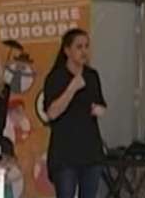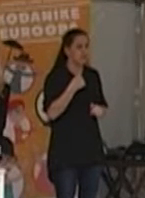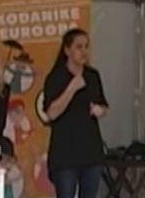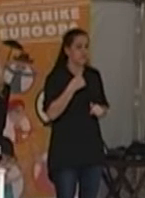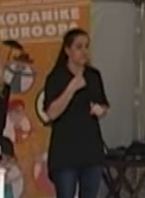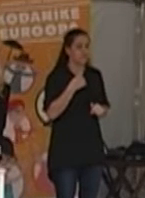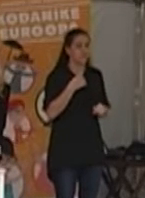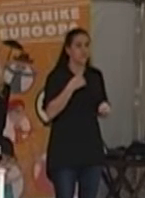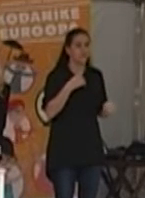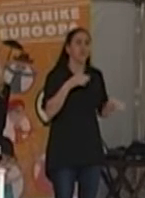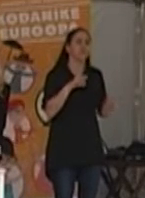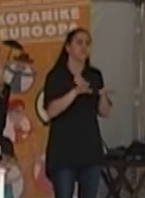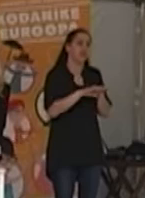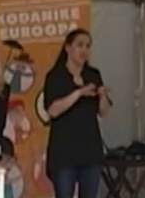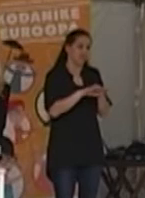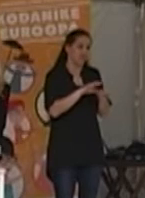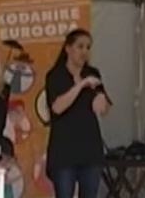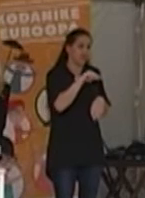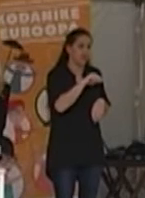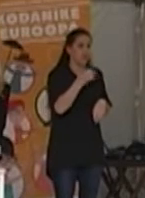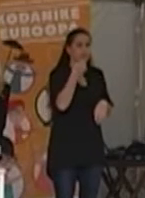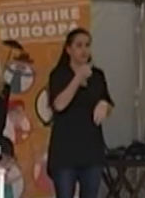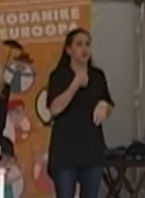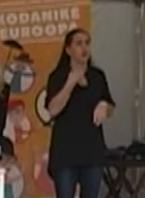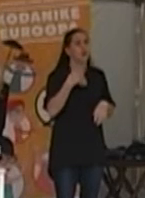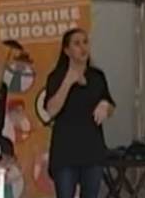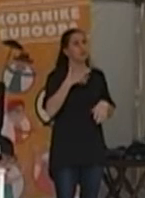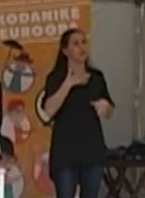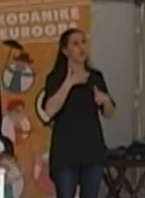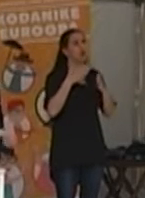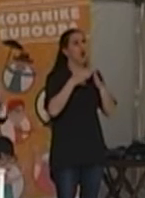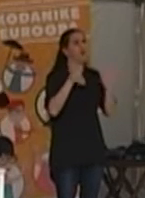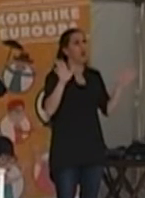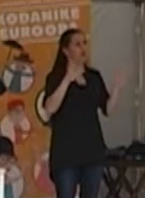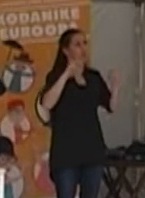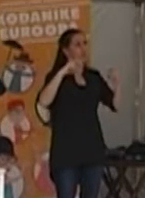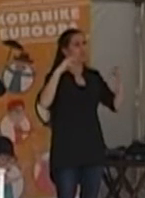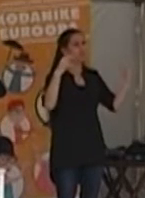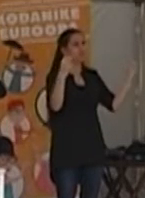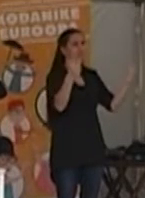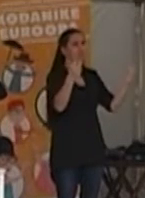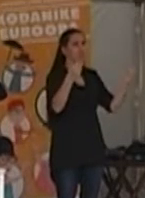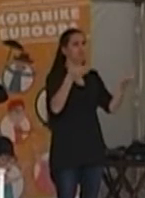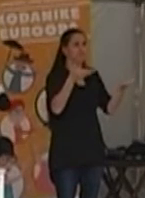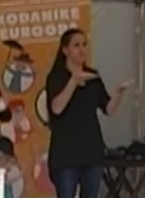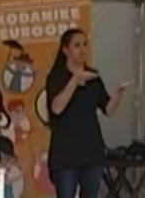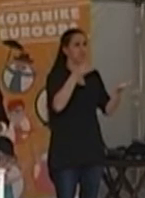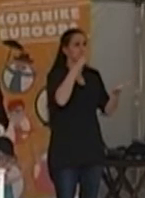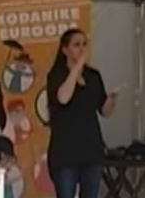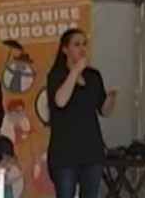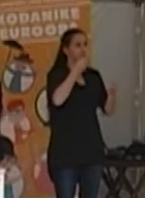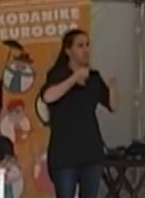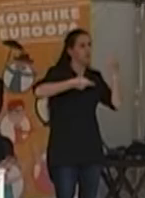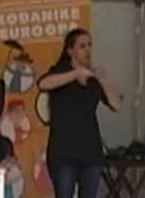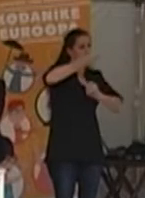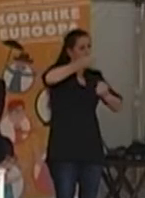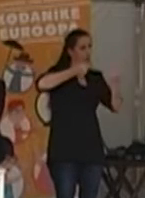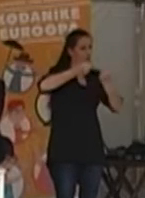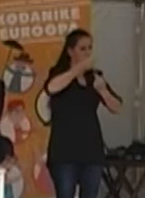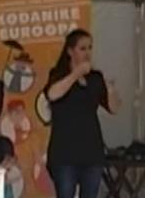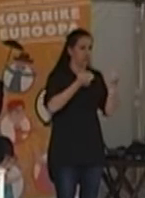a public arena that is capable of forming a discussion of that